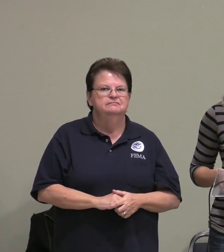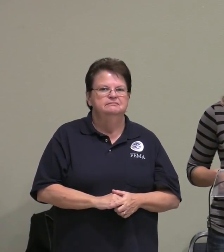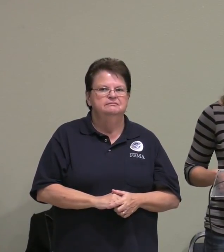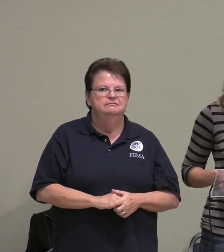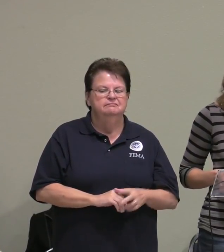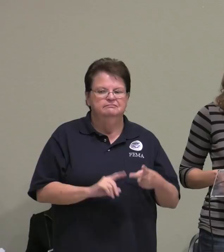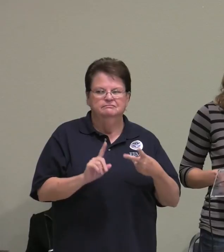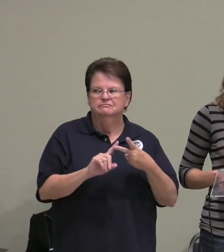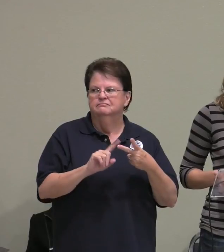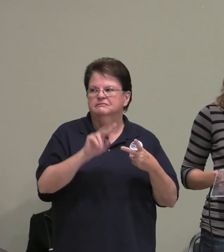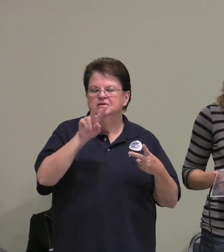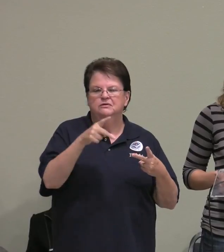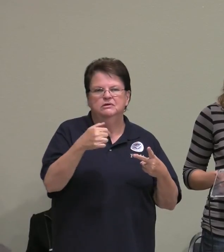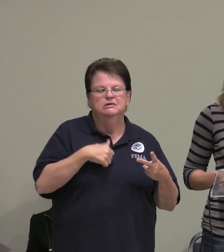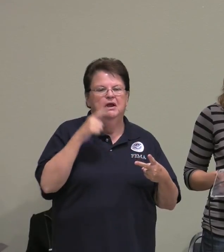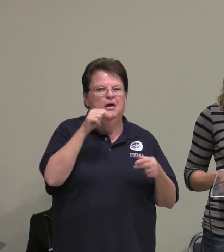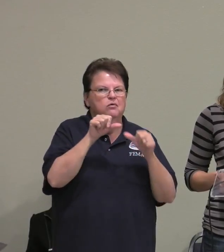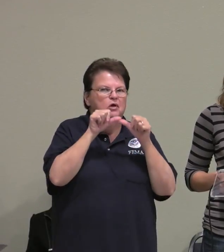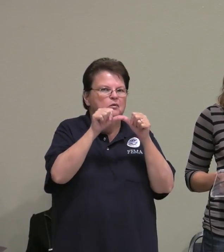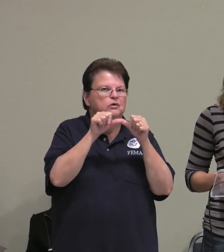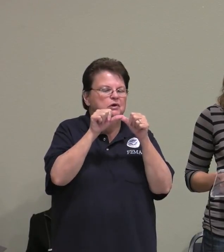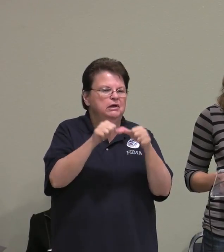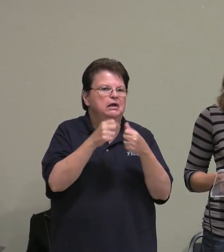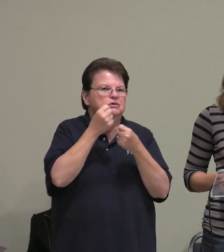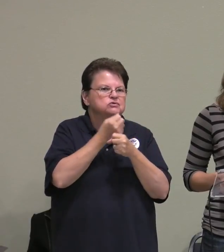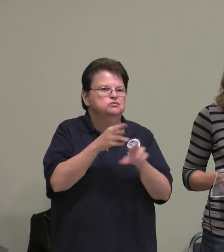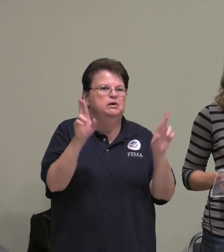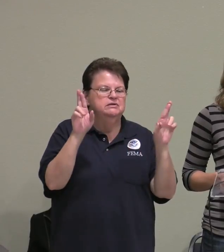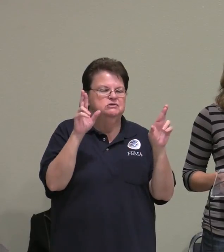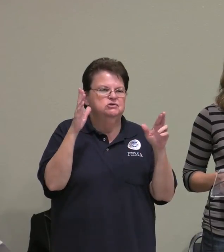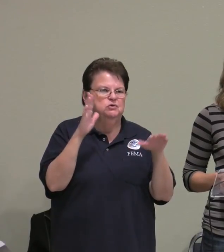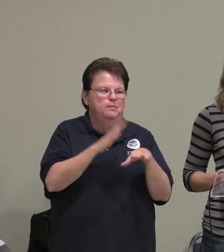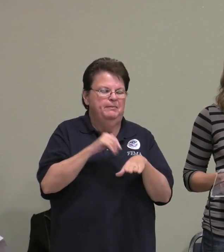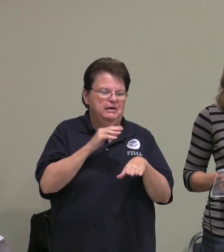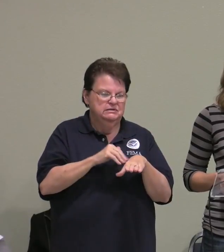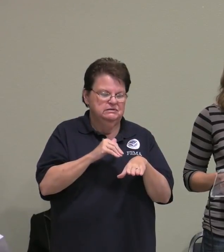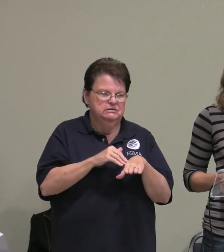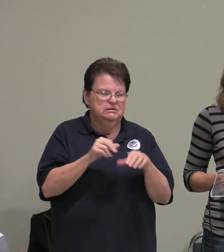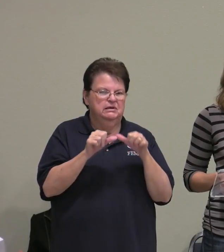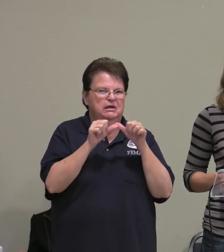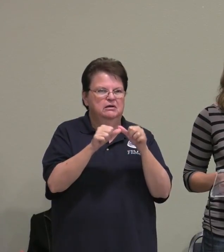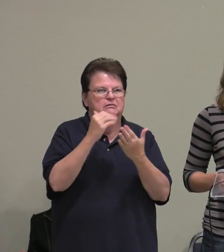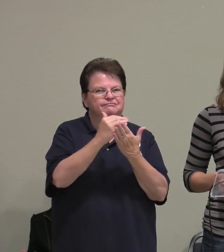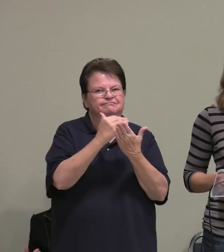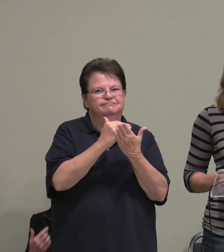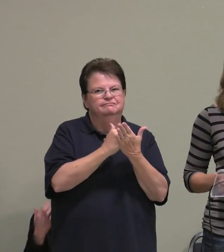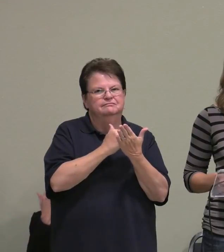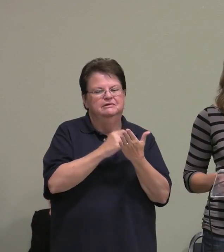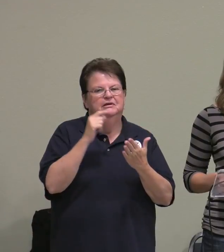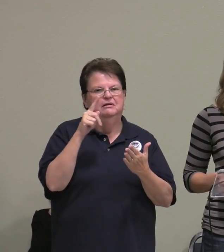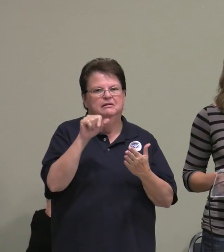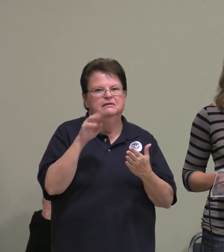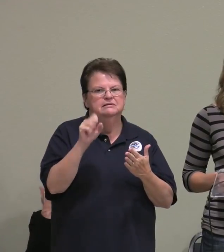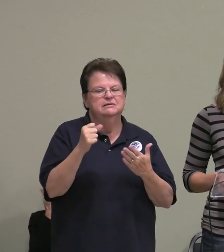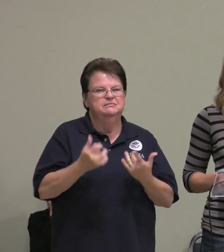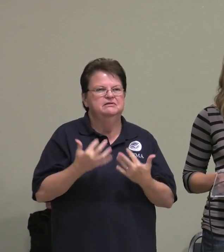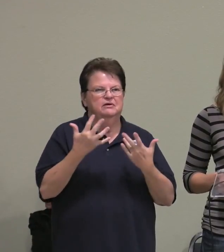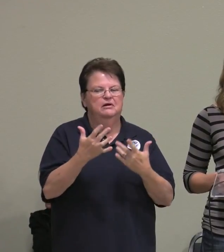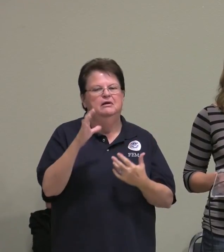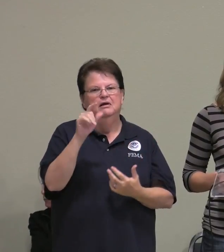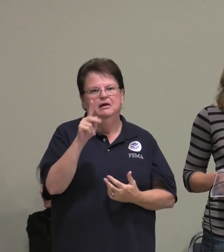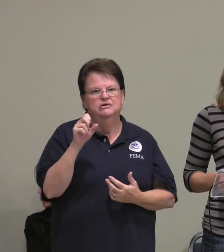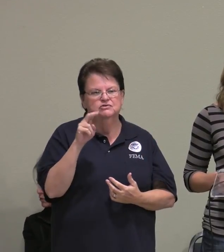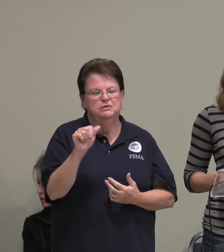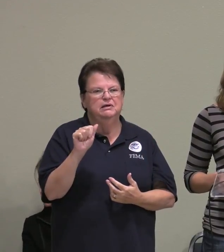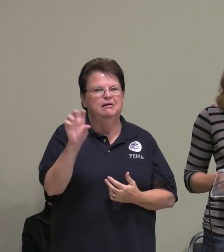Second question is how long are you going to continue to rescue pets? And it goes on to list how long the Tubbs fire, Katrina,